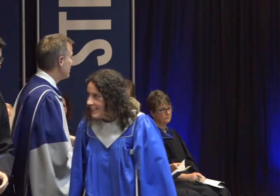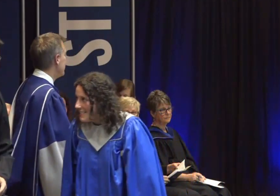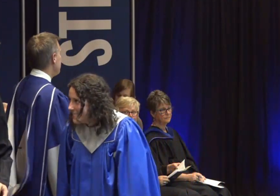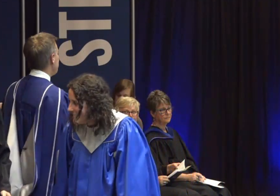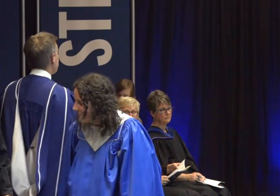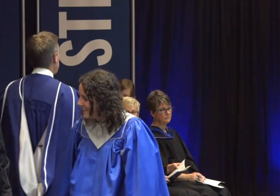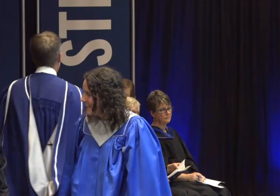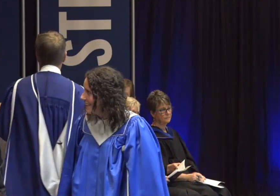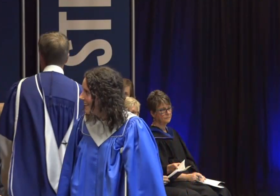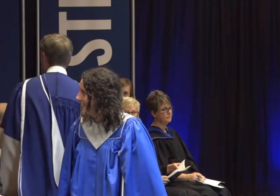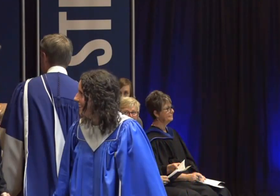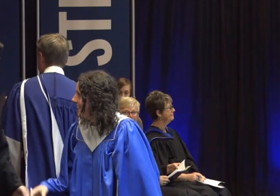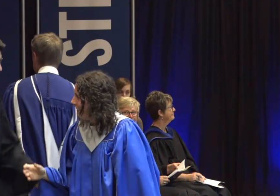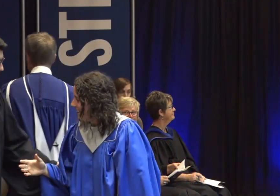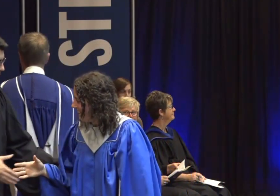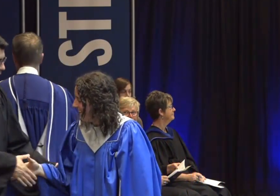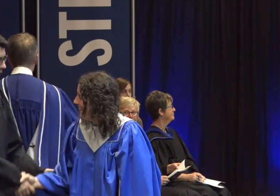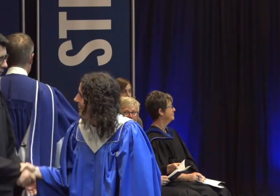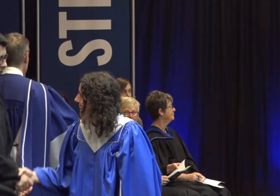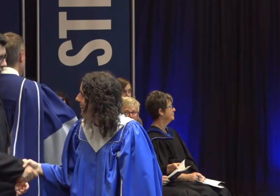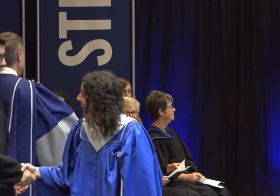Callan DeGrace.